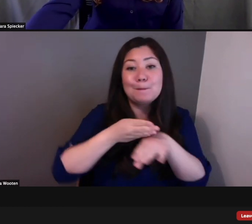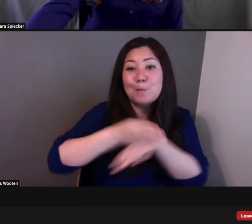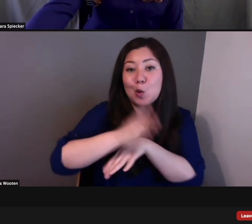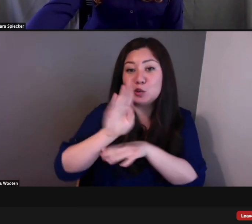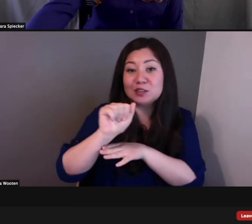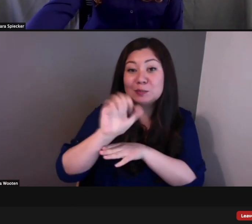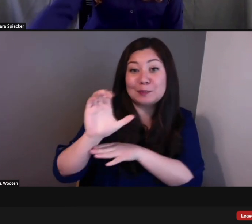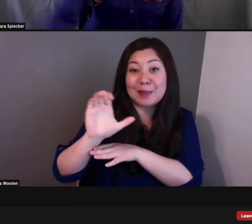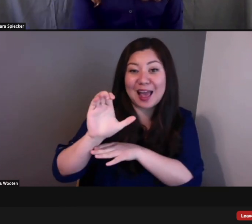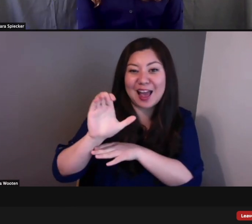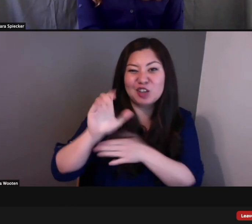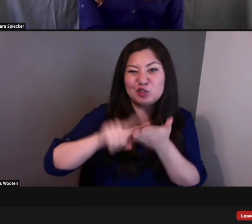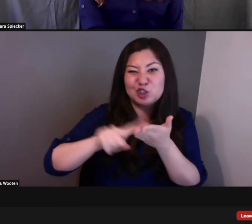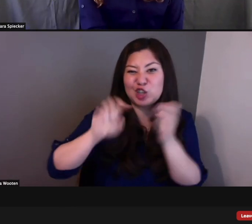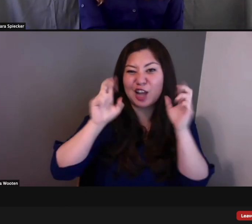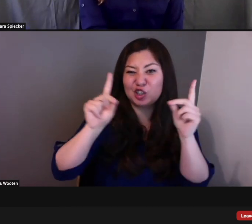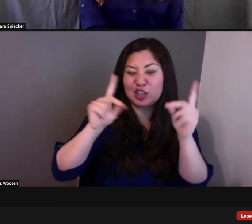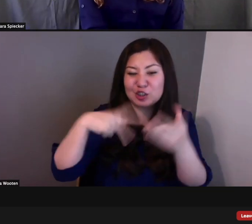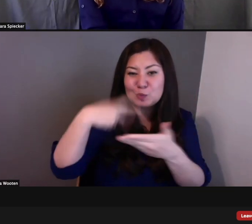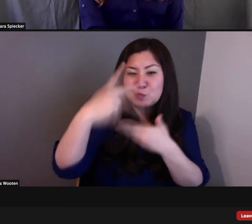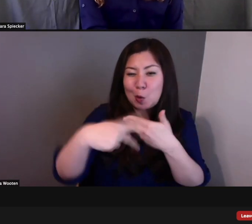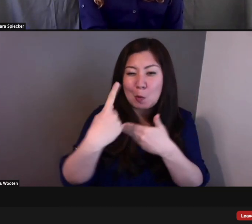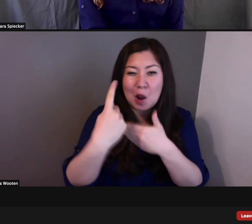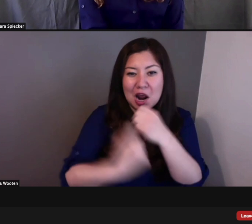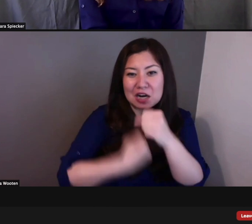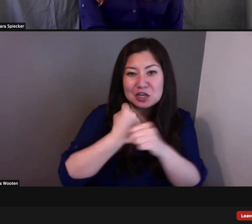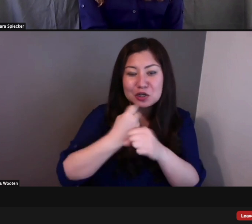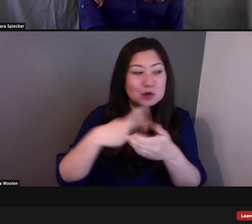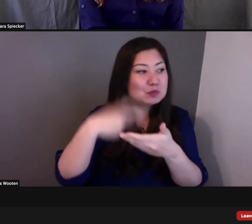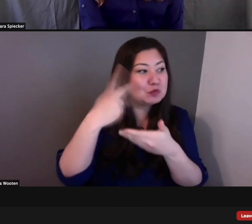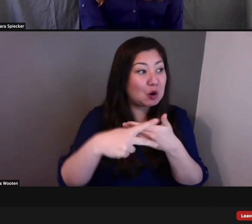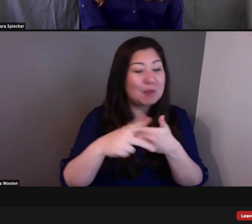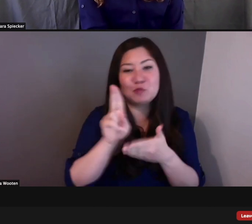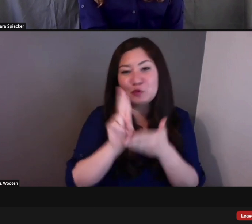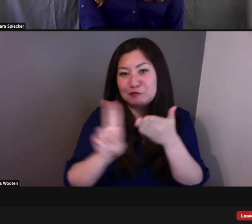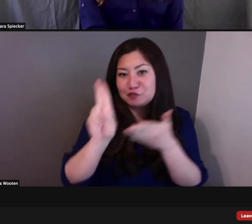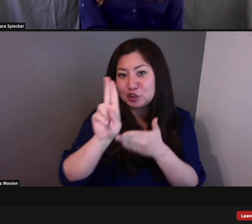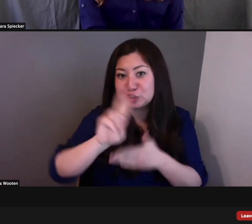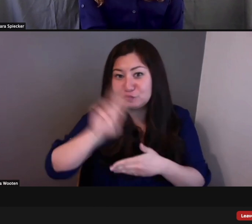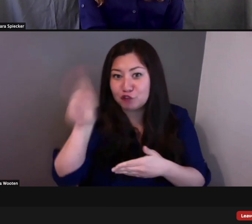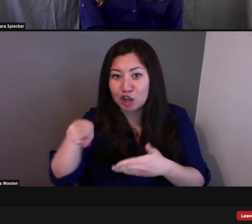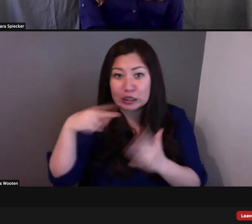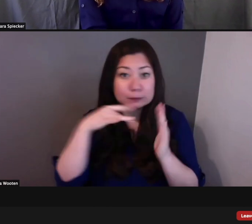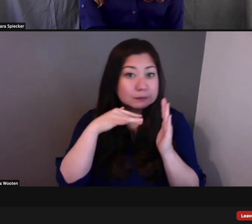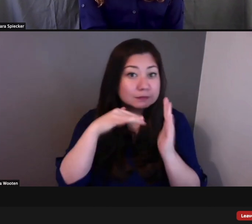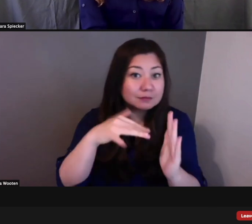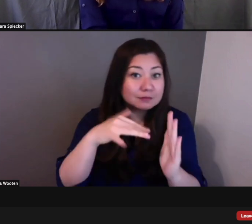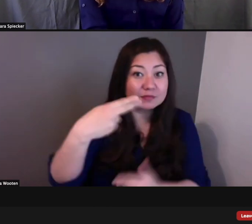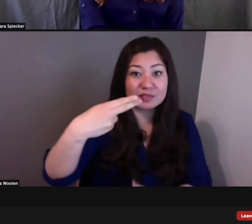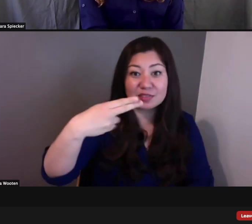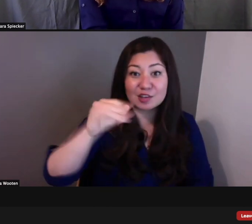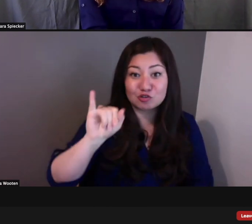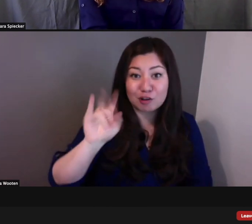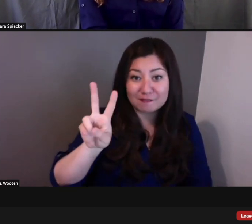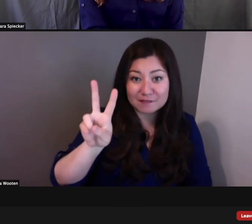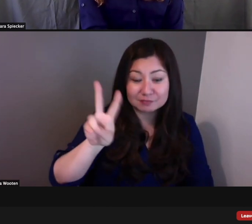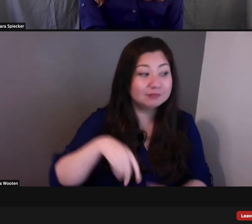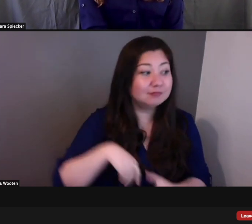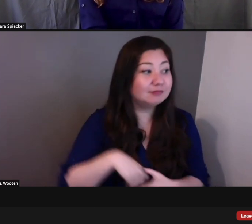myself bilingual because I knew English and ASL. But today, ASL is my primary language.